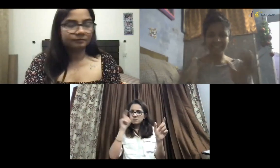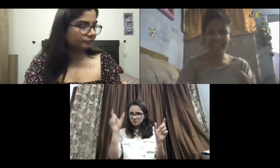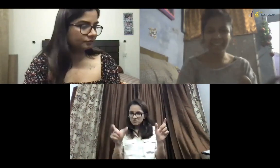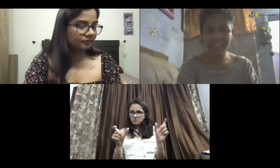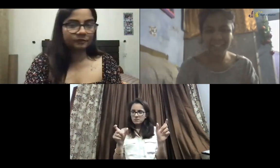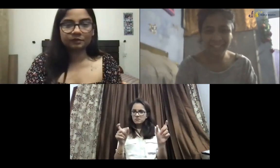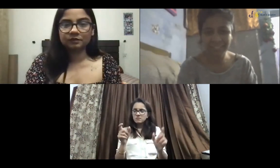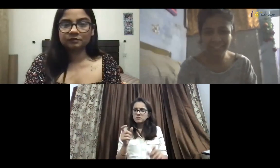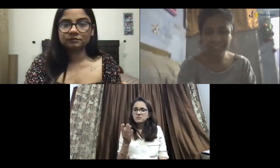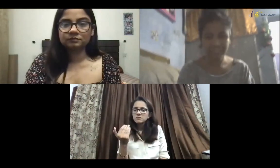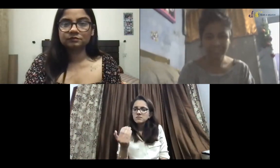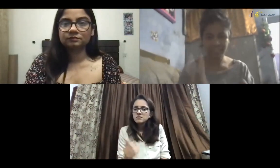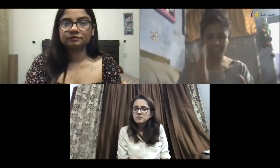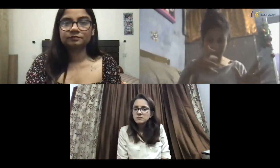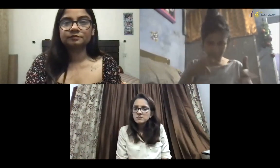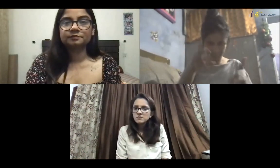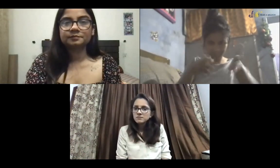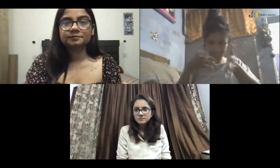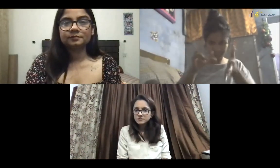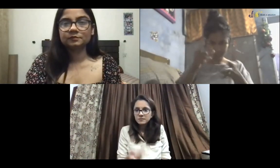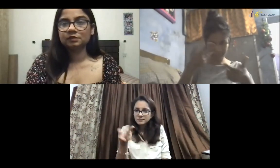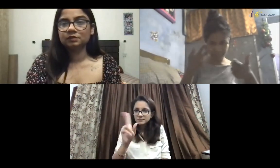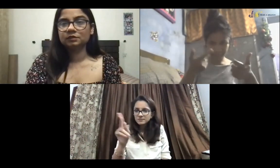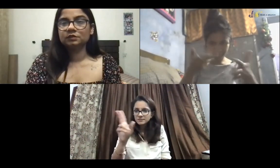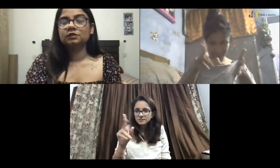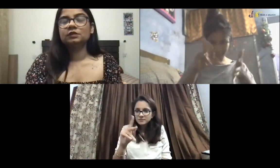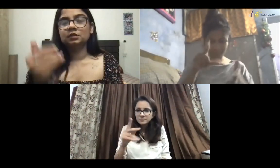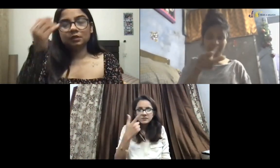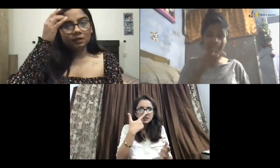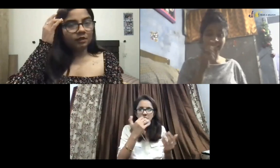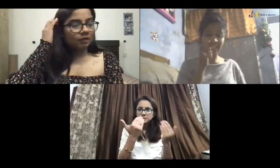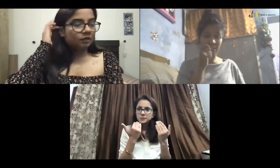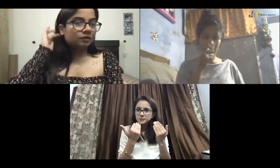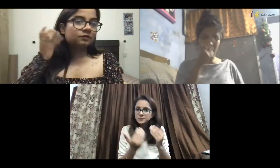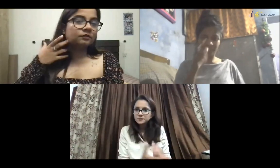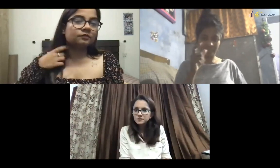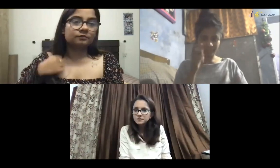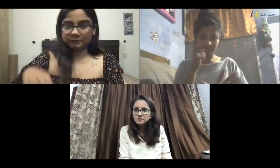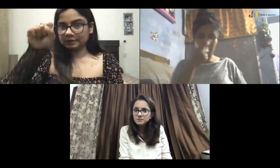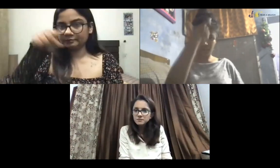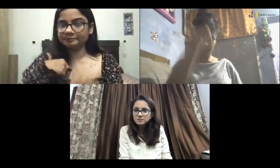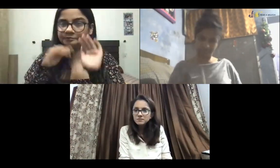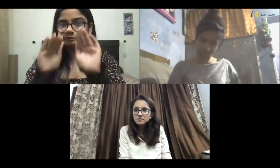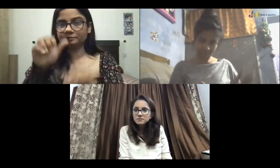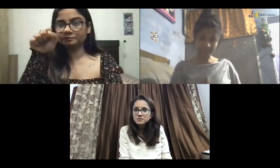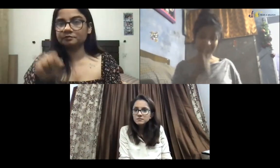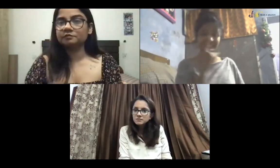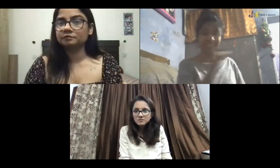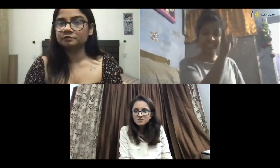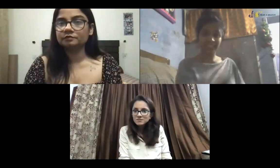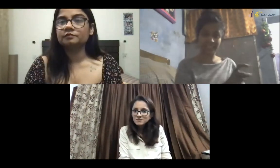So you're saying that a male and a female. Okay, can I sign once again? Yes, please. Charu, can you please